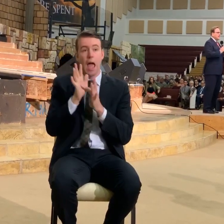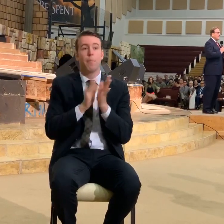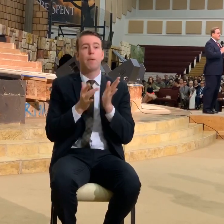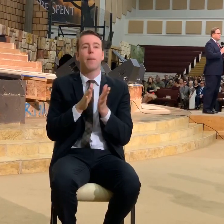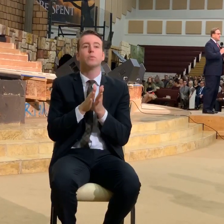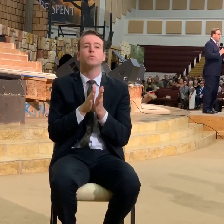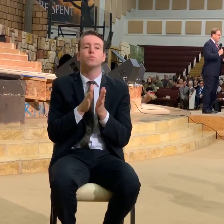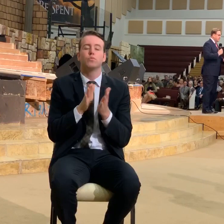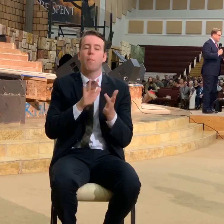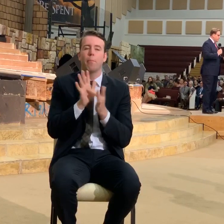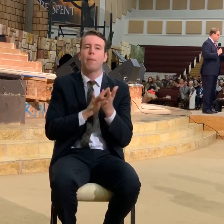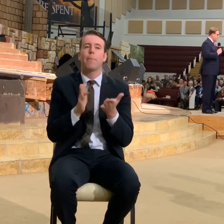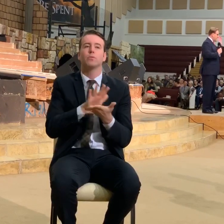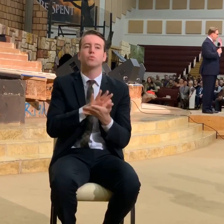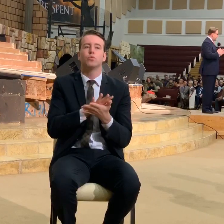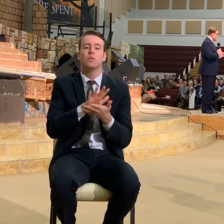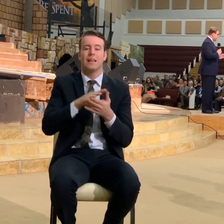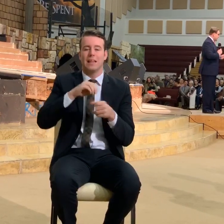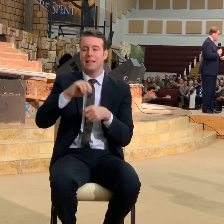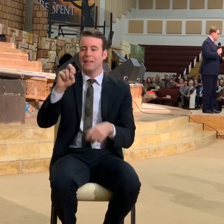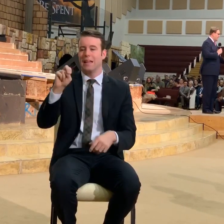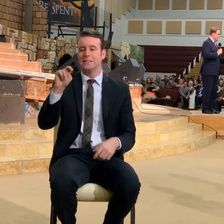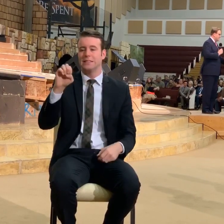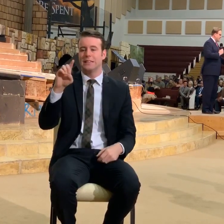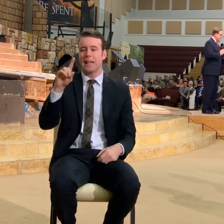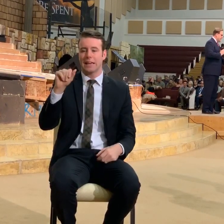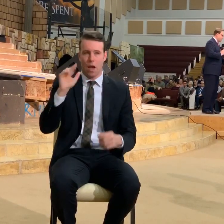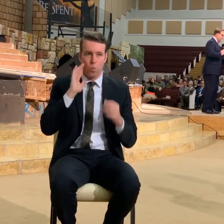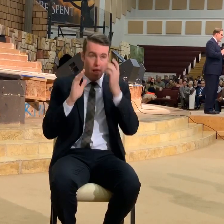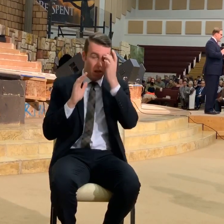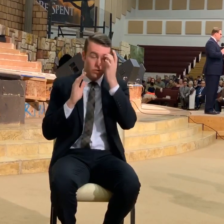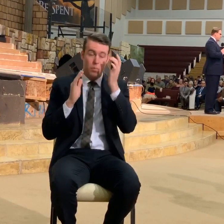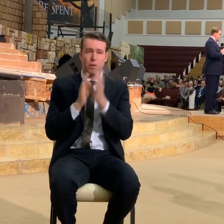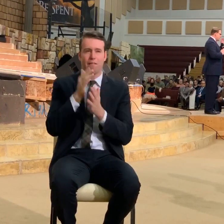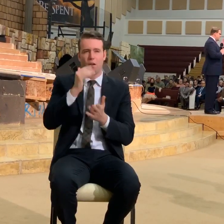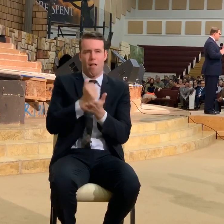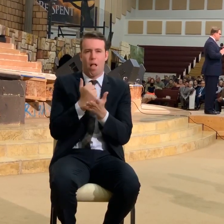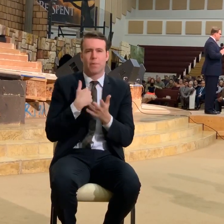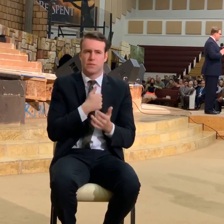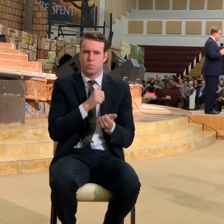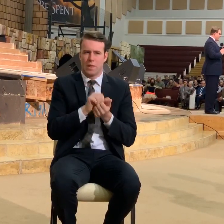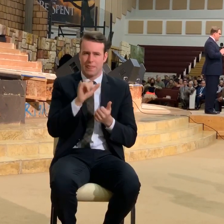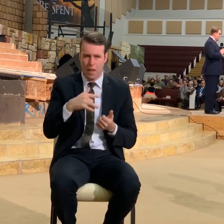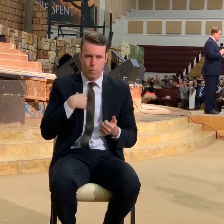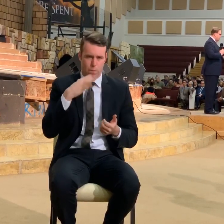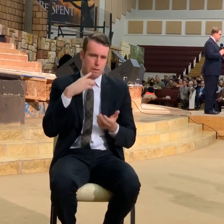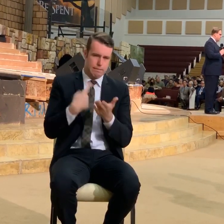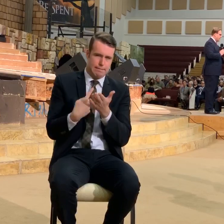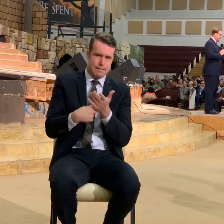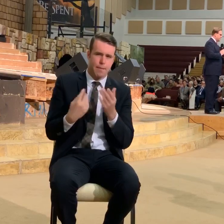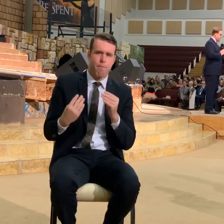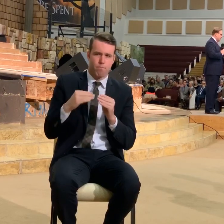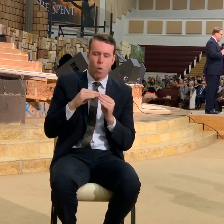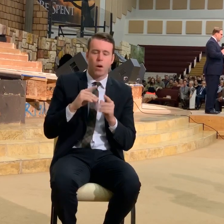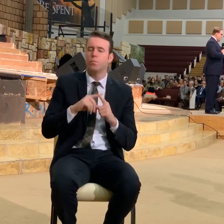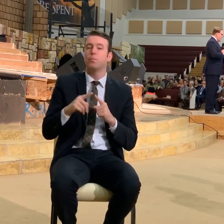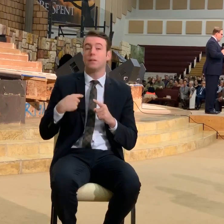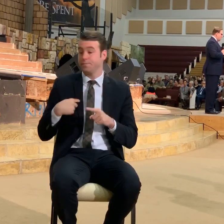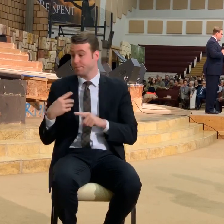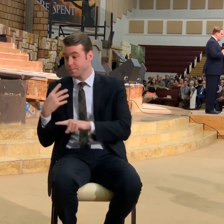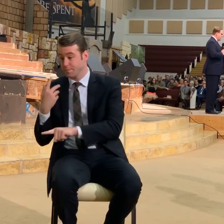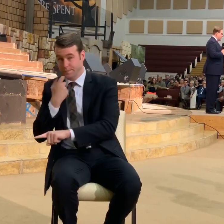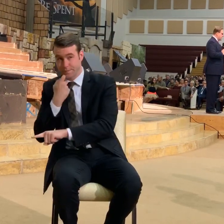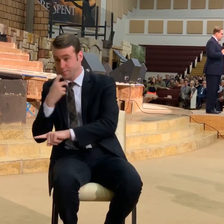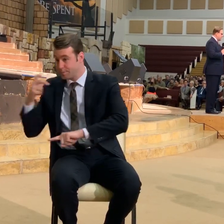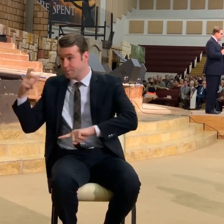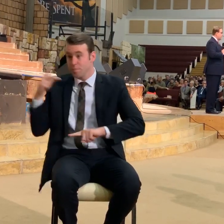school and Ensenada. So pray that God helps us with all of that. And we thank God. We're going to be talking more about that. But we bring you greetings from